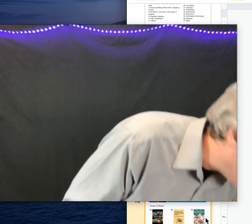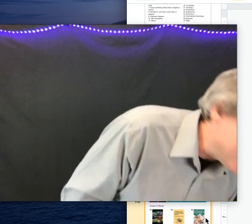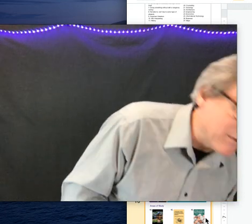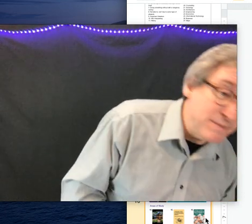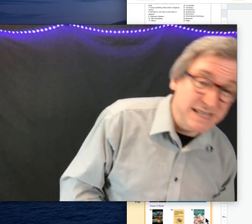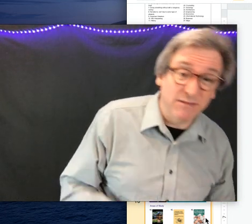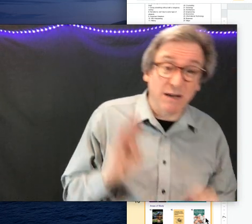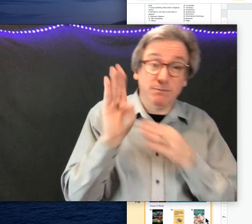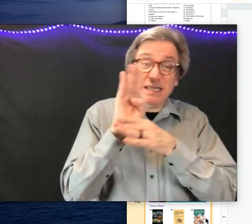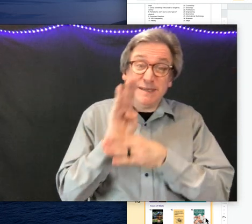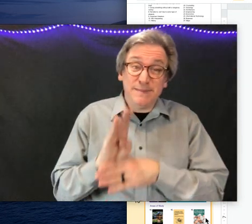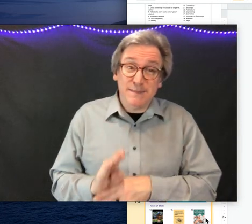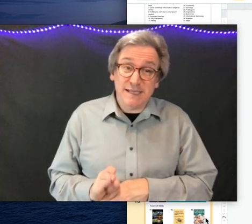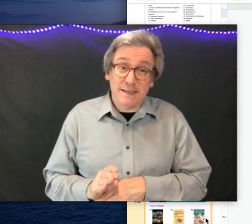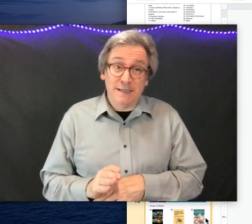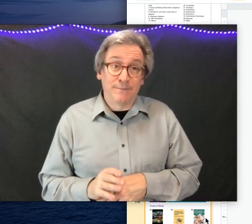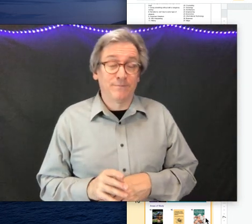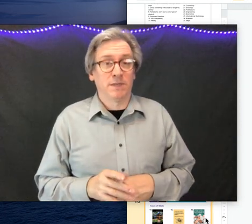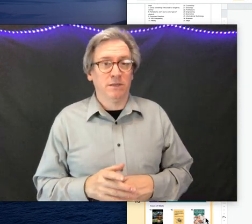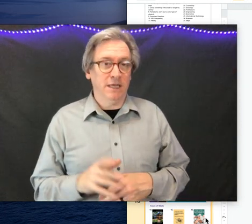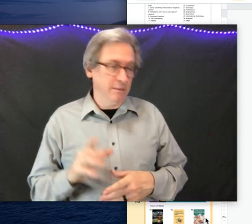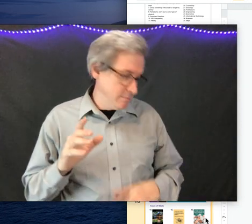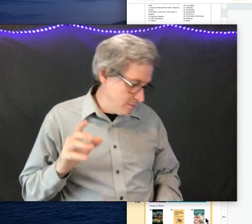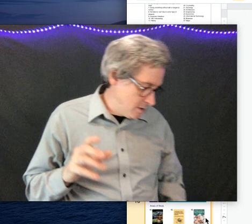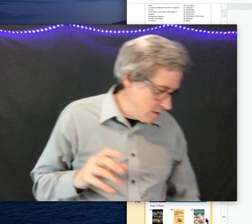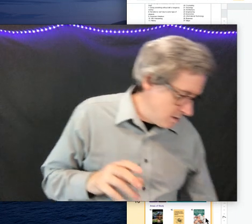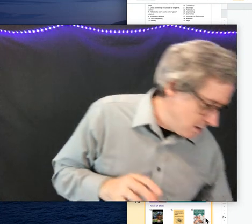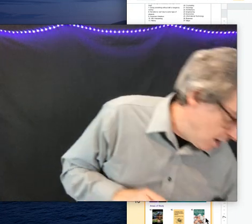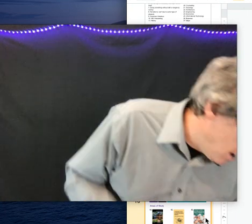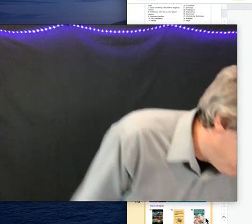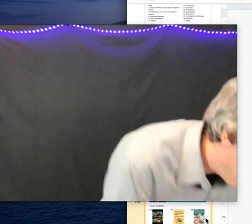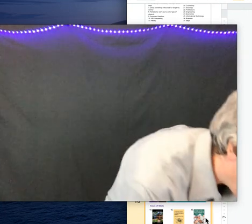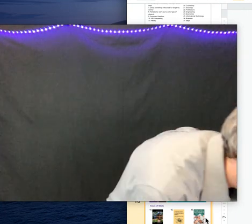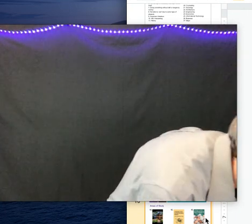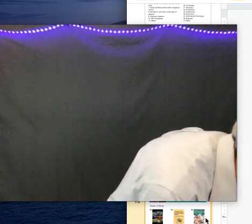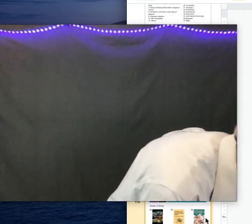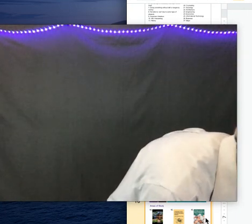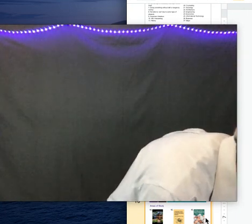Business. It's also time for busy, right? Busy. The